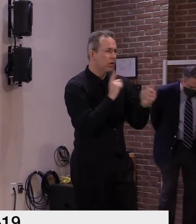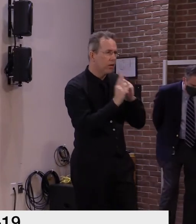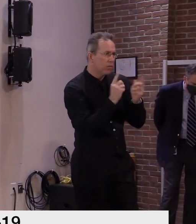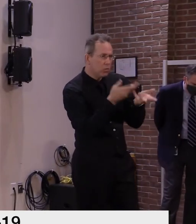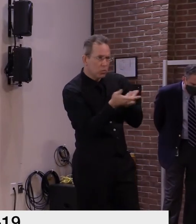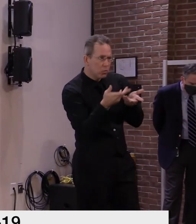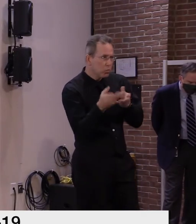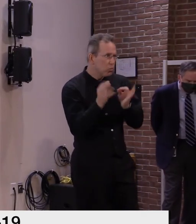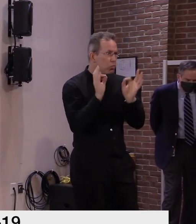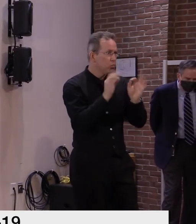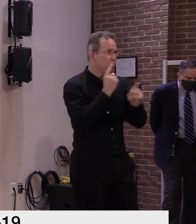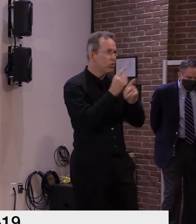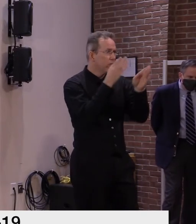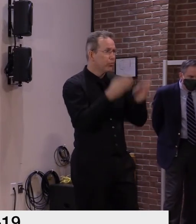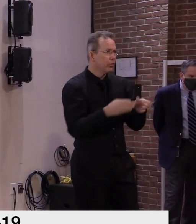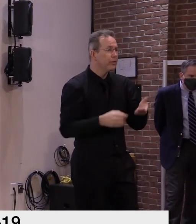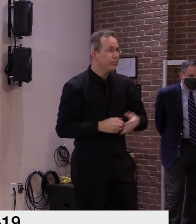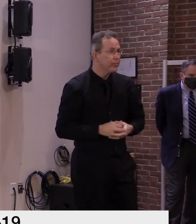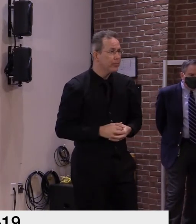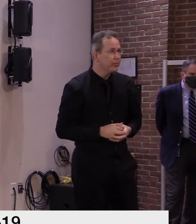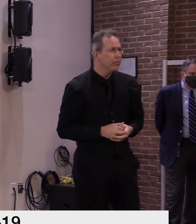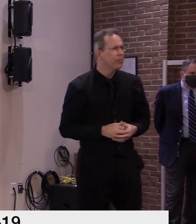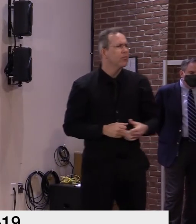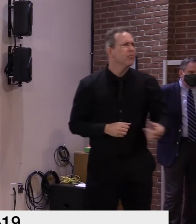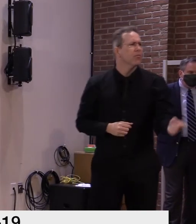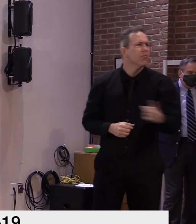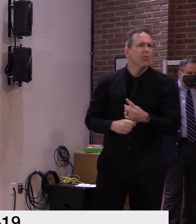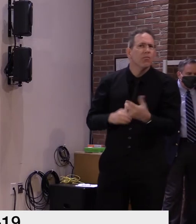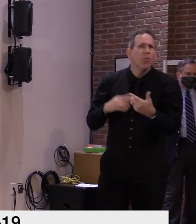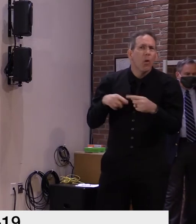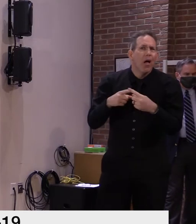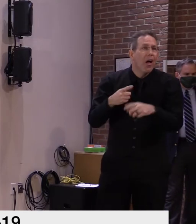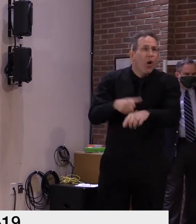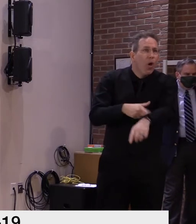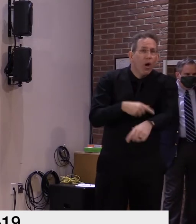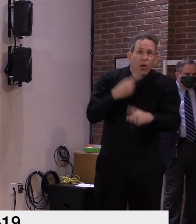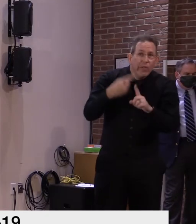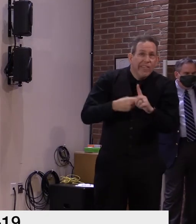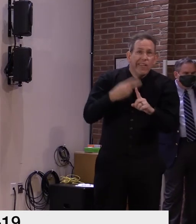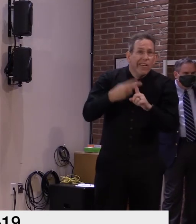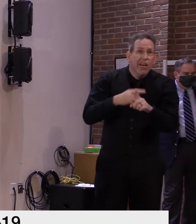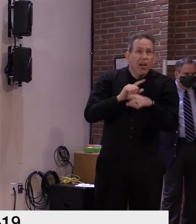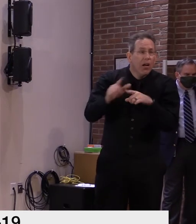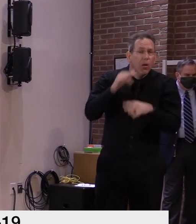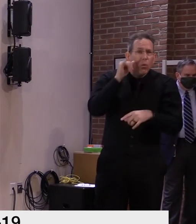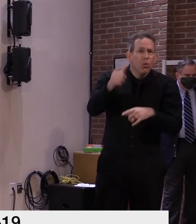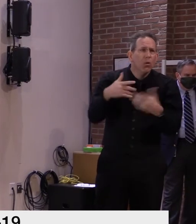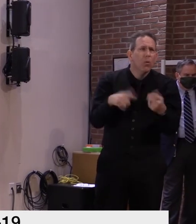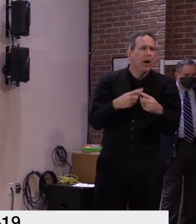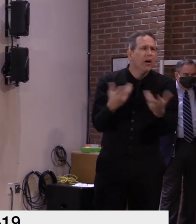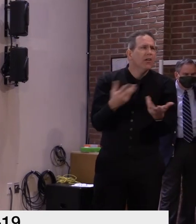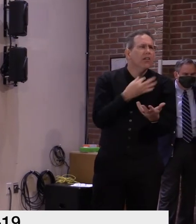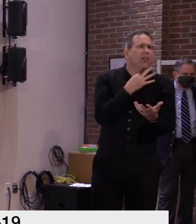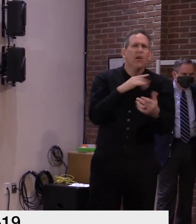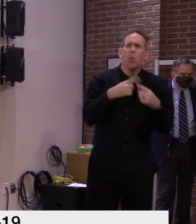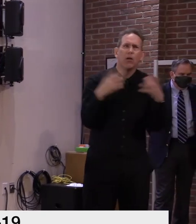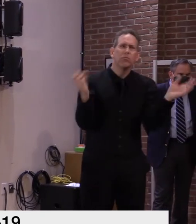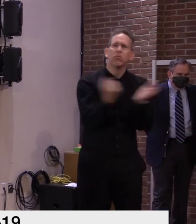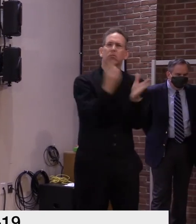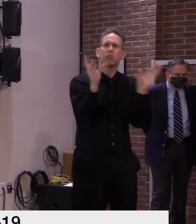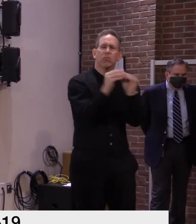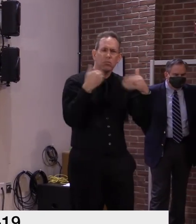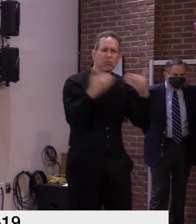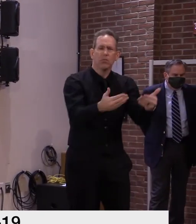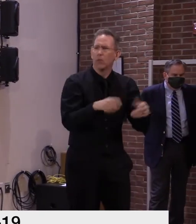So you don't know if it's going to be months or weeks or when you're going to, if the Senate's going to get it this session or anything? Oh yeah, no, I'm sure we'll get